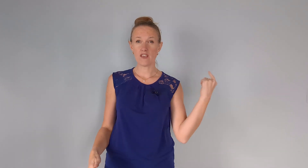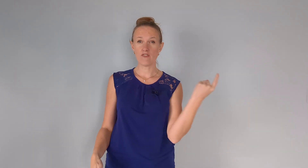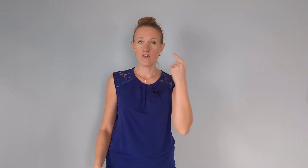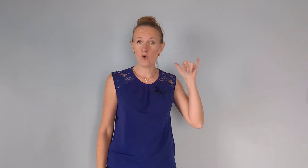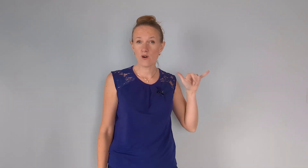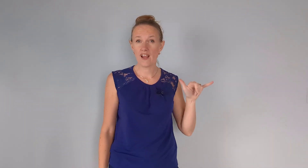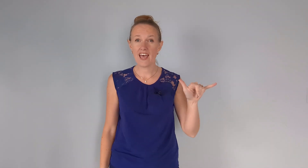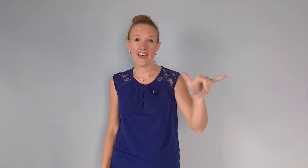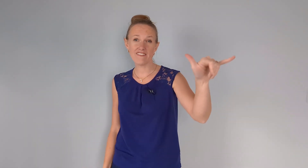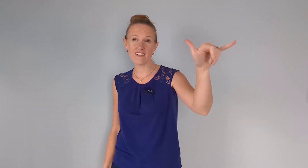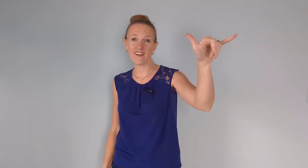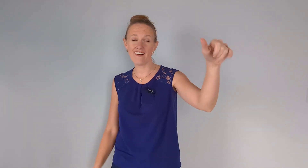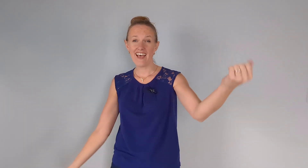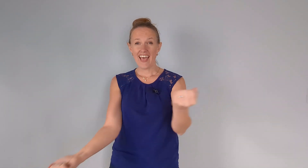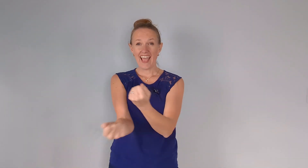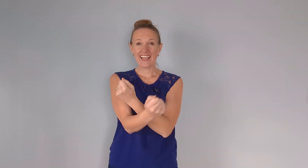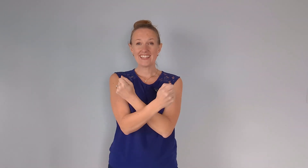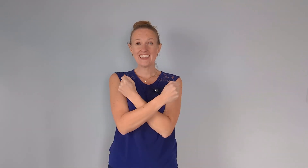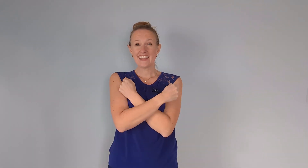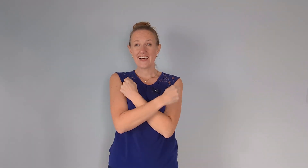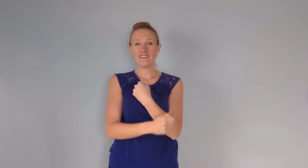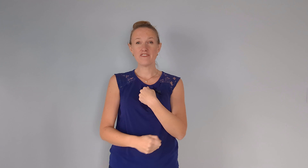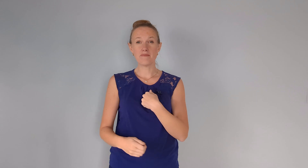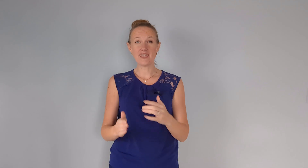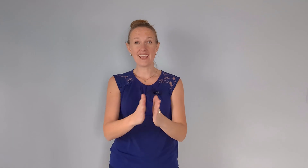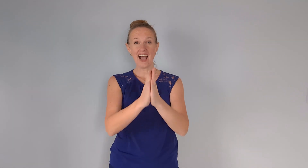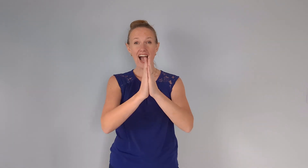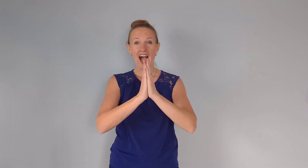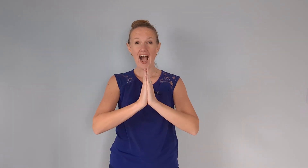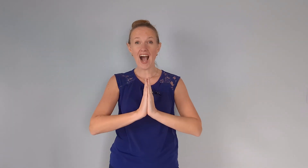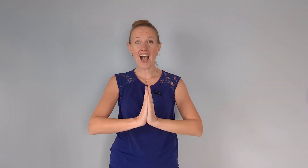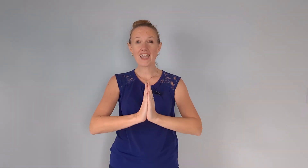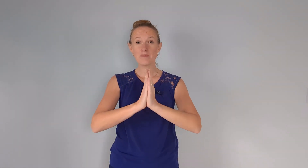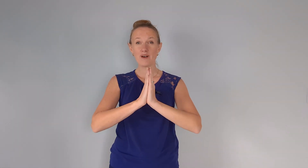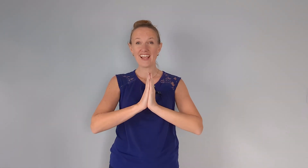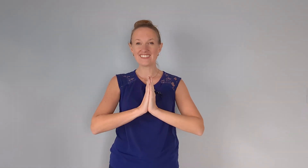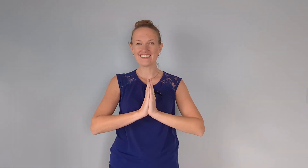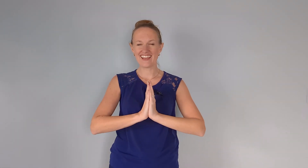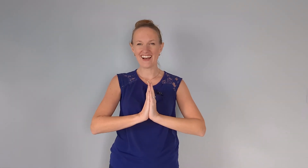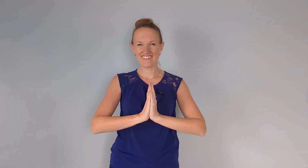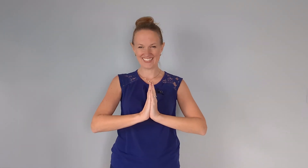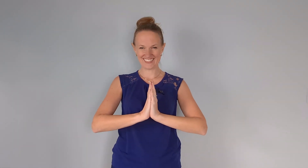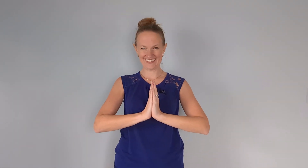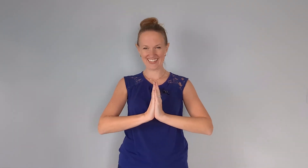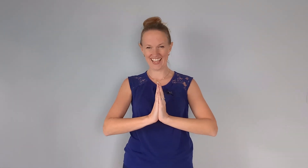me forever and love me, I pray. Sorry, I got fast there